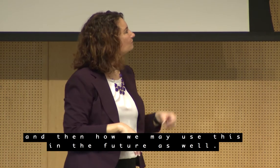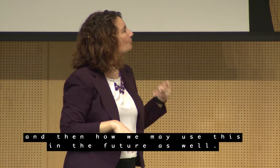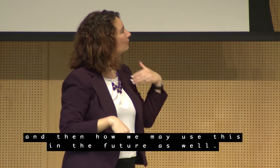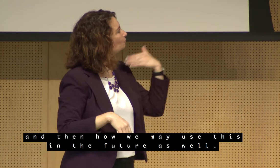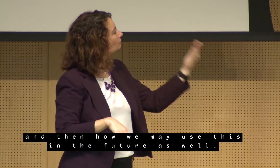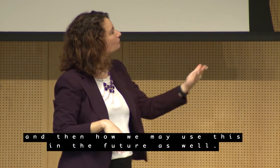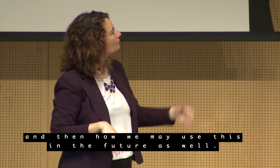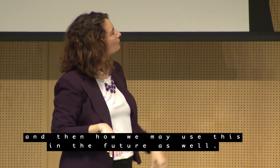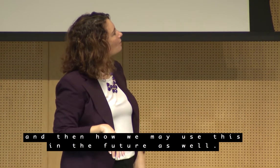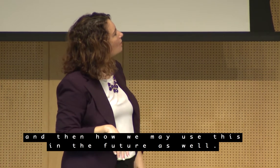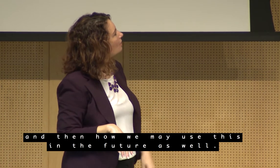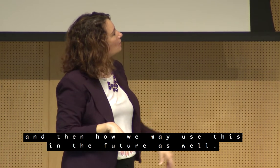use this in the future as well.